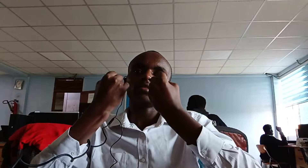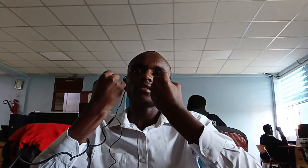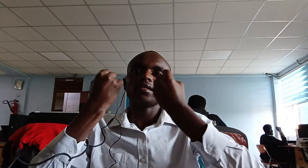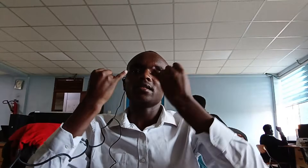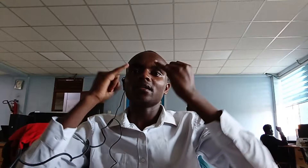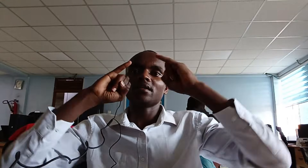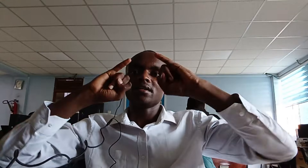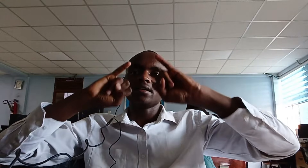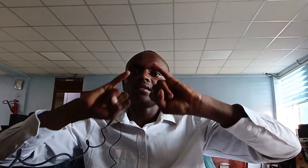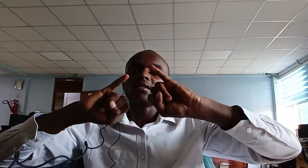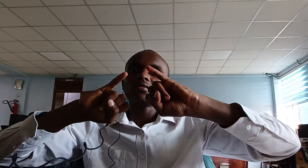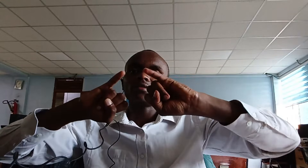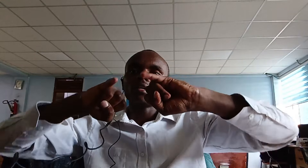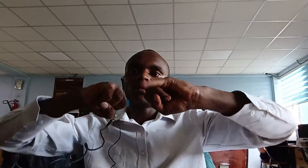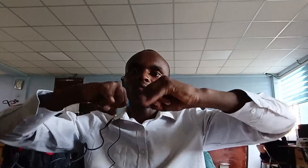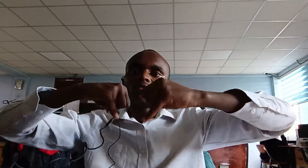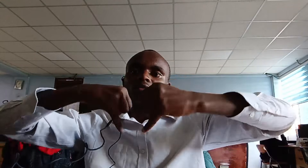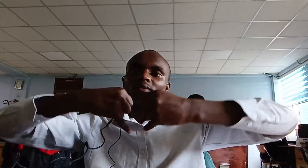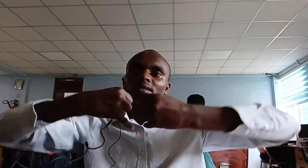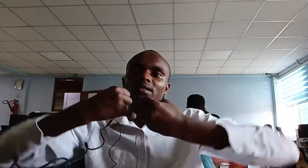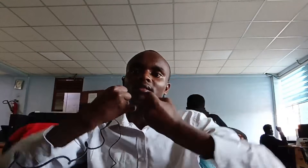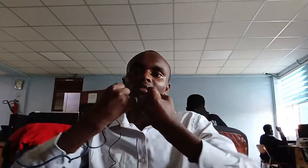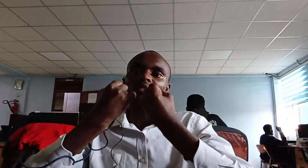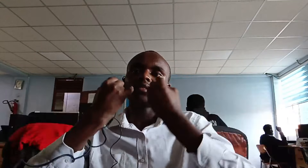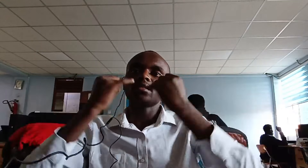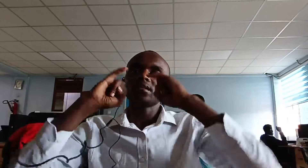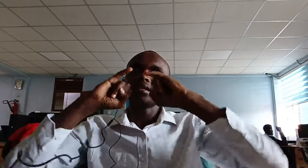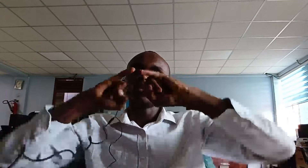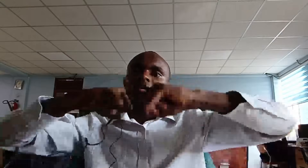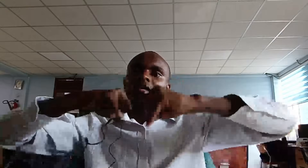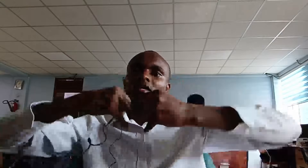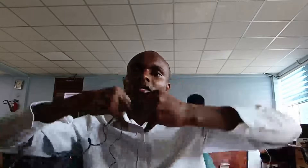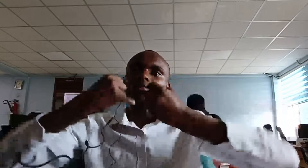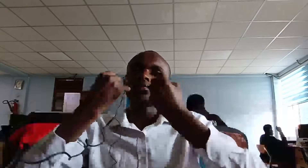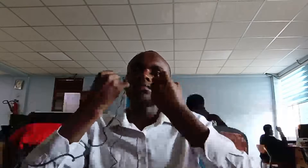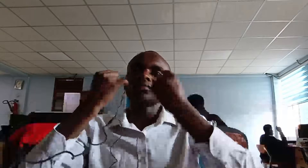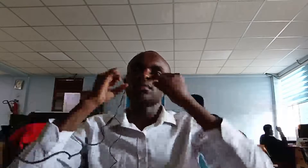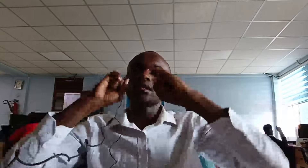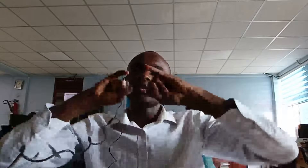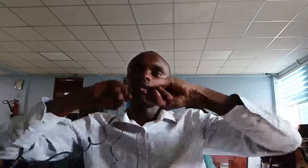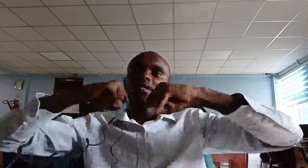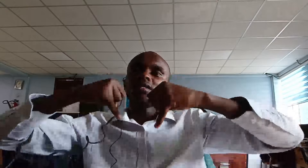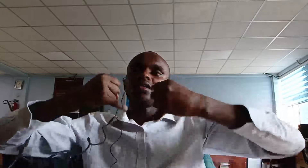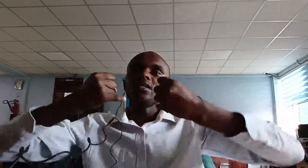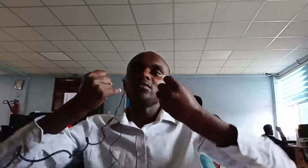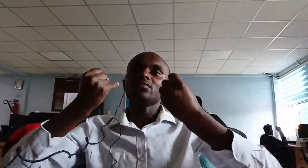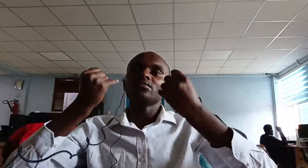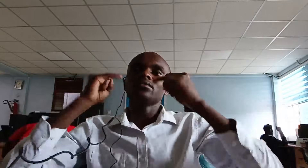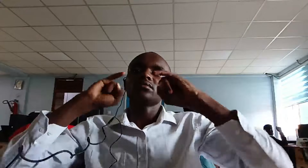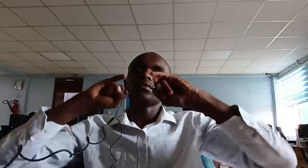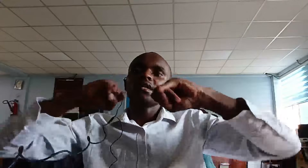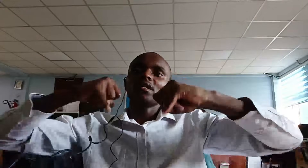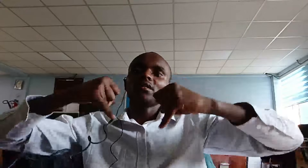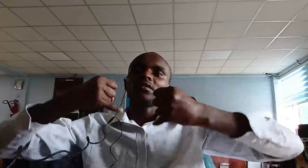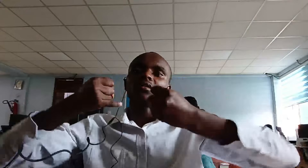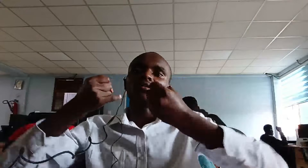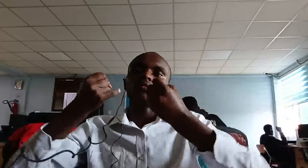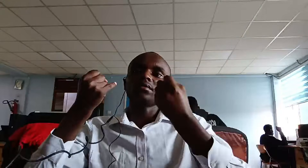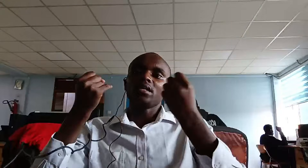inside. Index finger, move it towards inside. New, new, new. That's